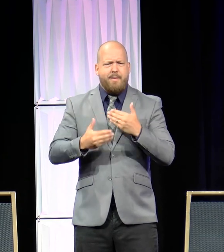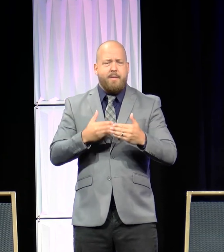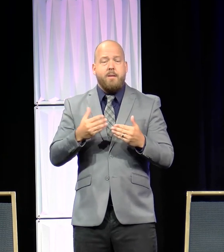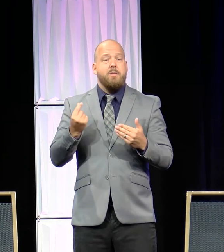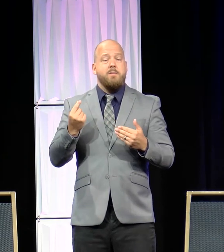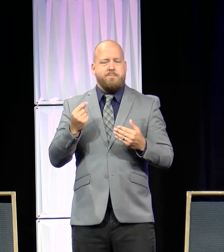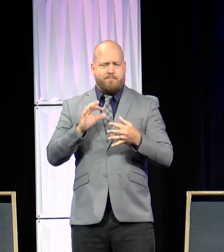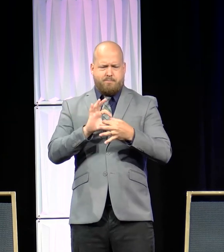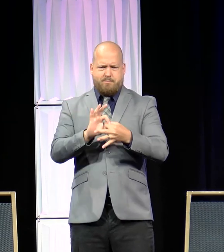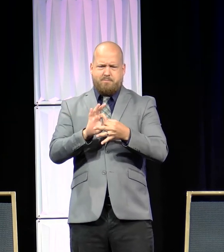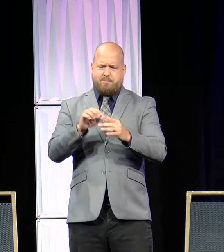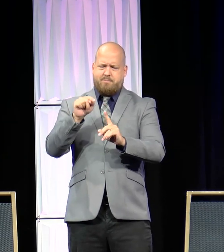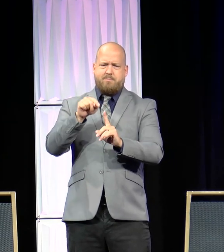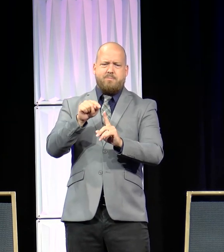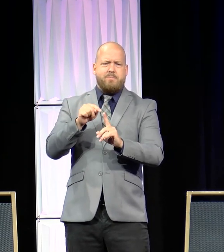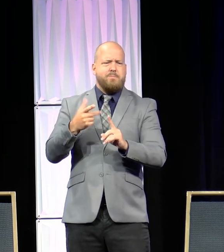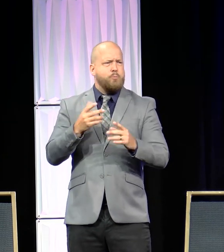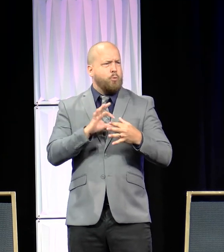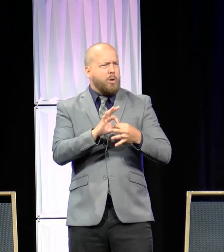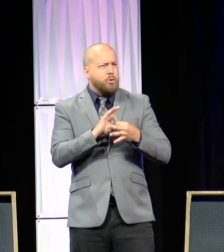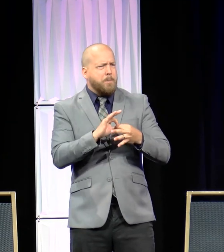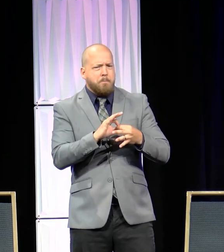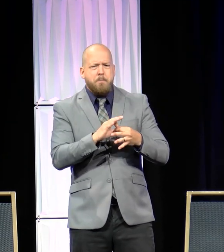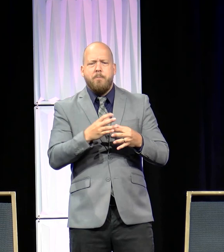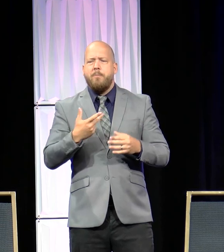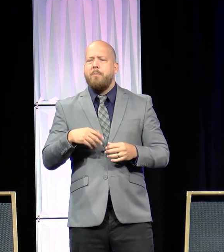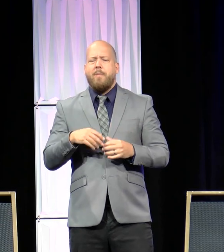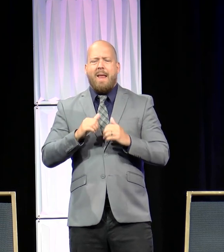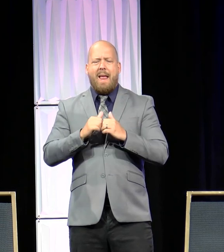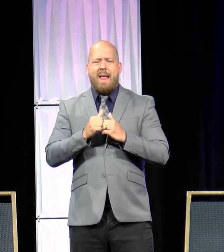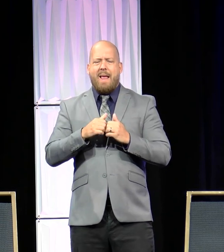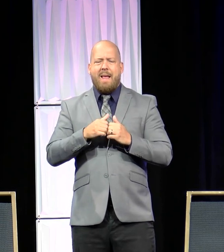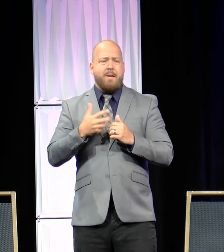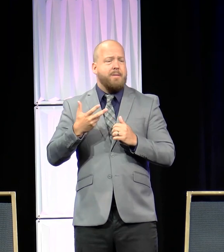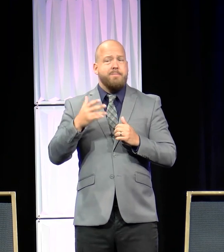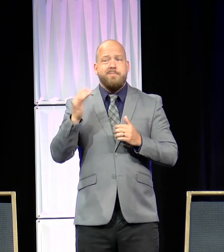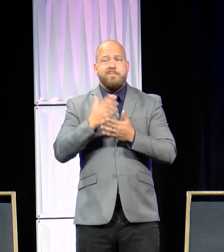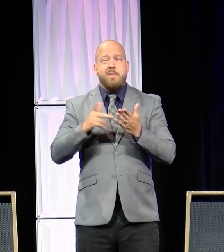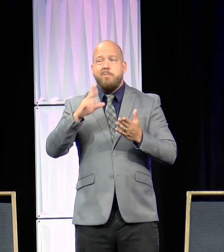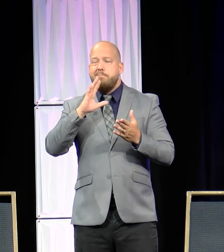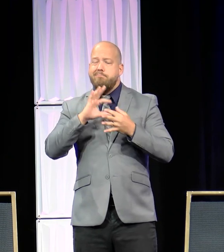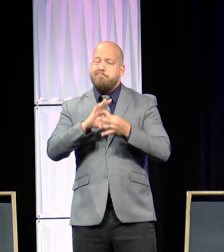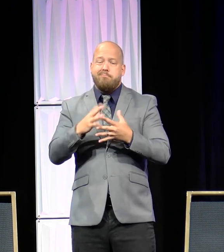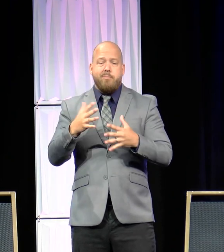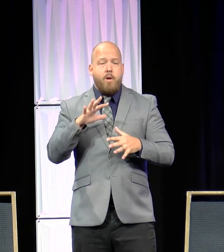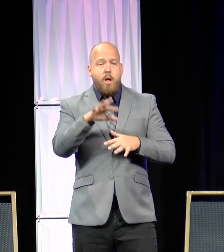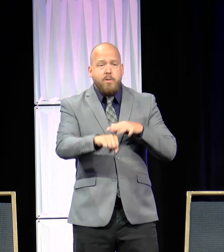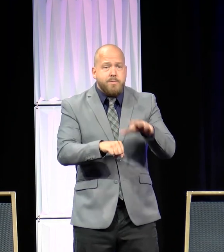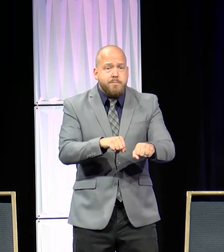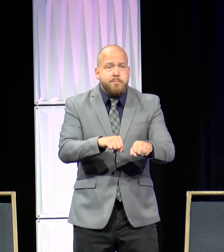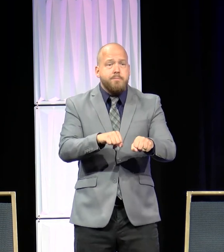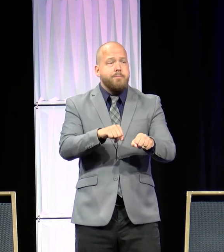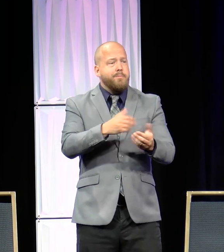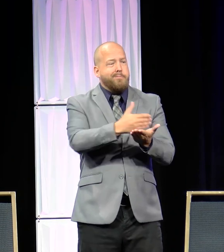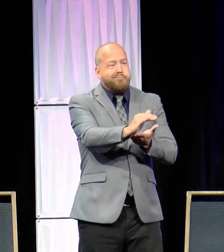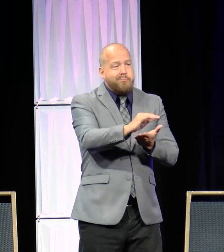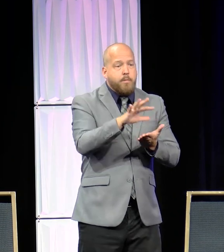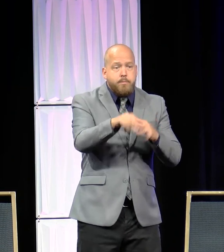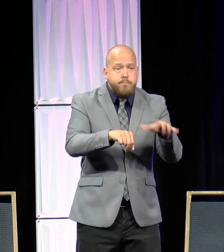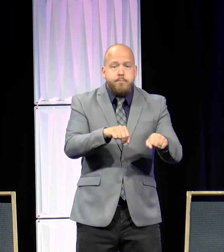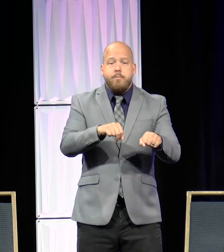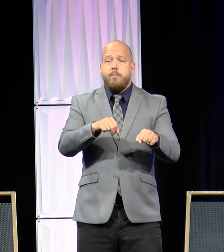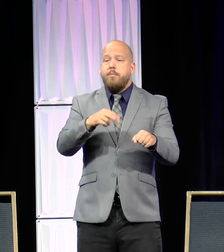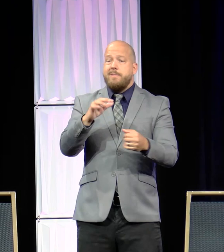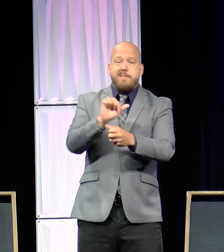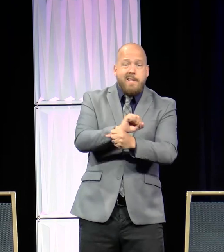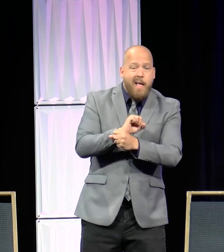erasure, colonization, enslavement, and all the other aspects of marginalization that we continue